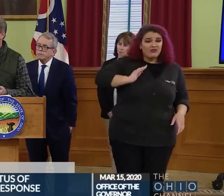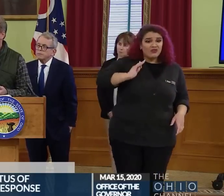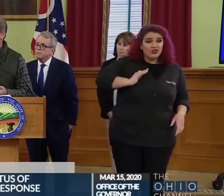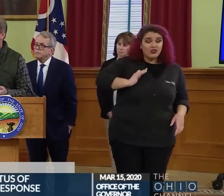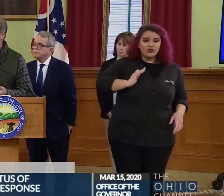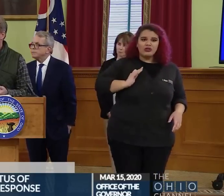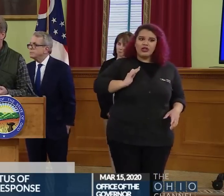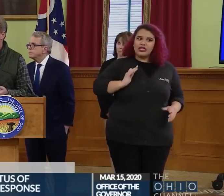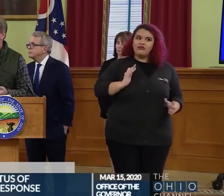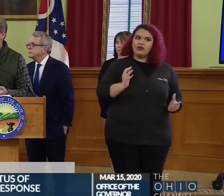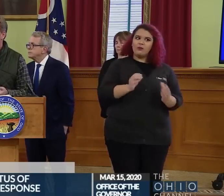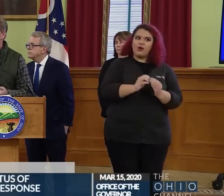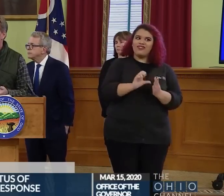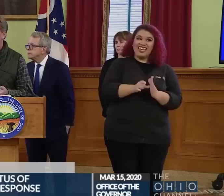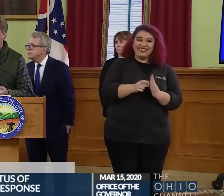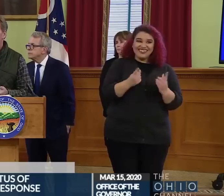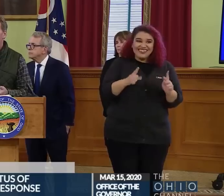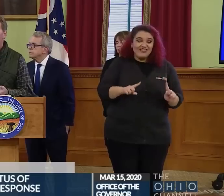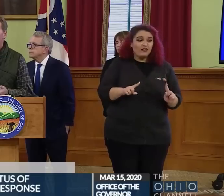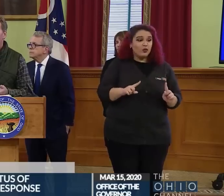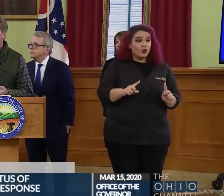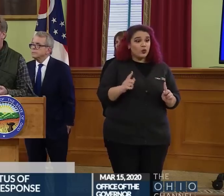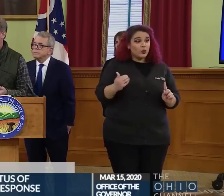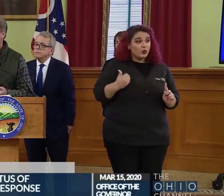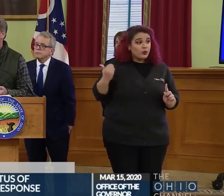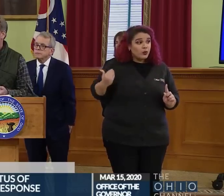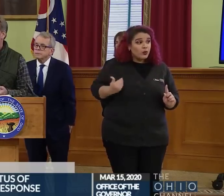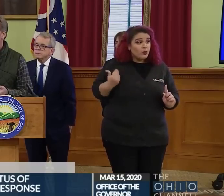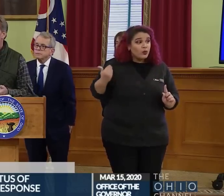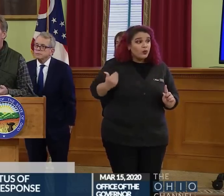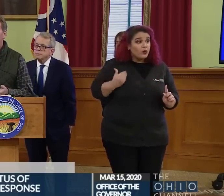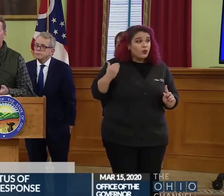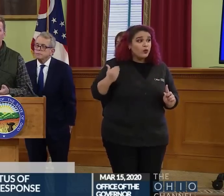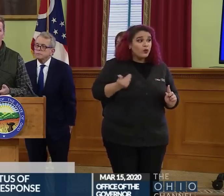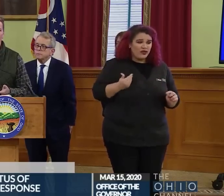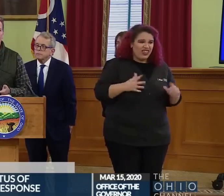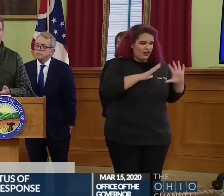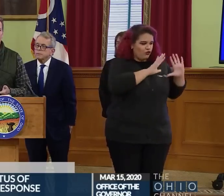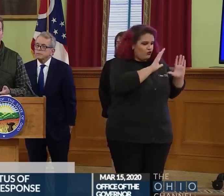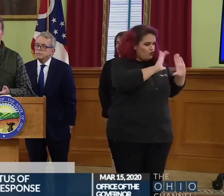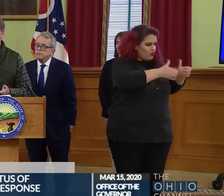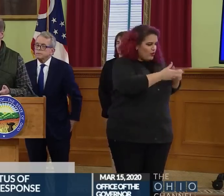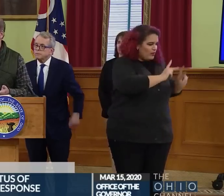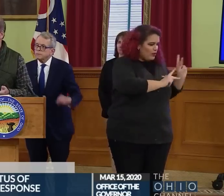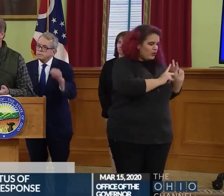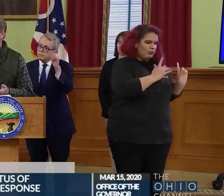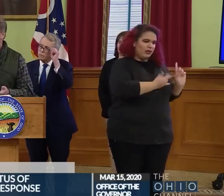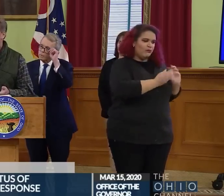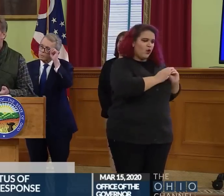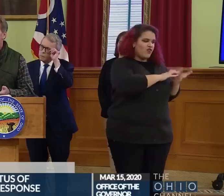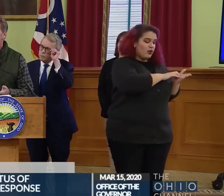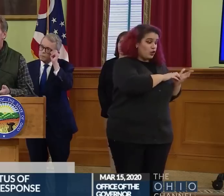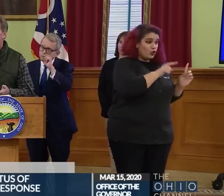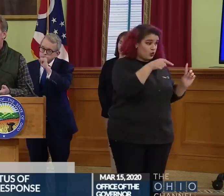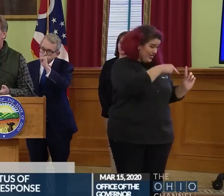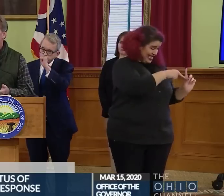and you're in a lower risk part of the population. Help them out. Help people out who are going to